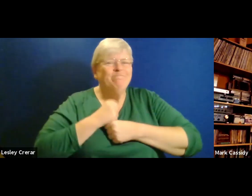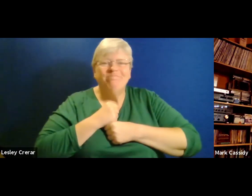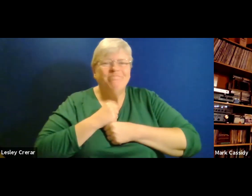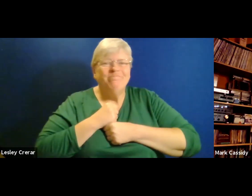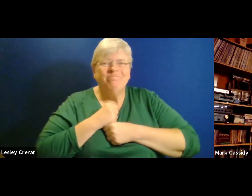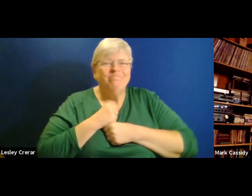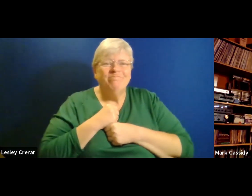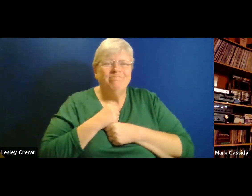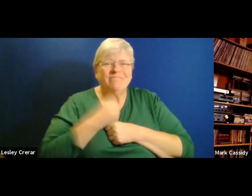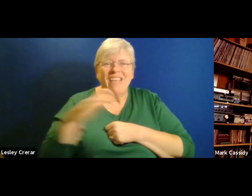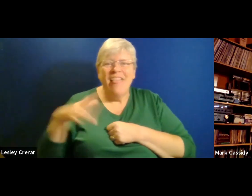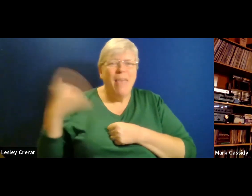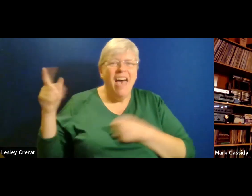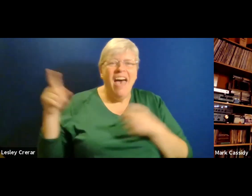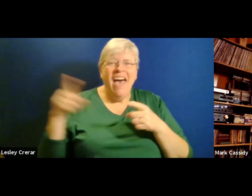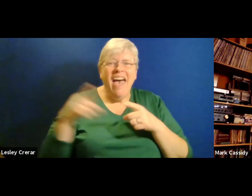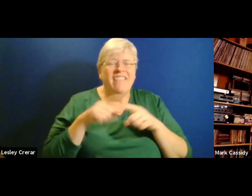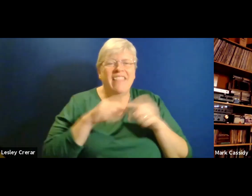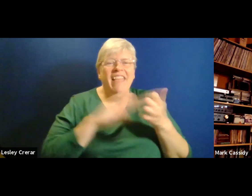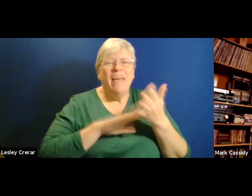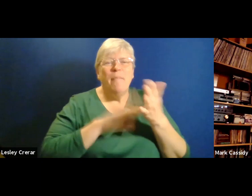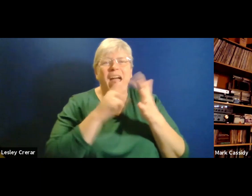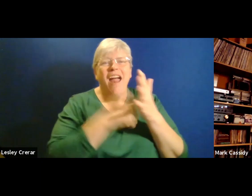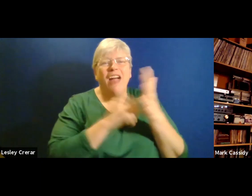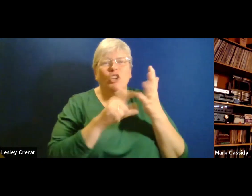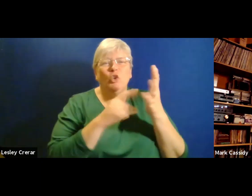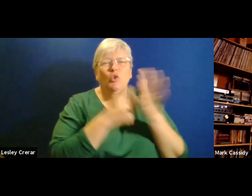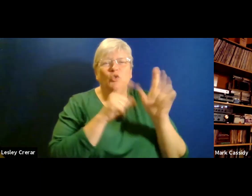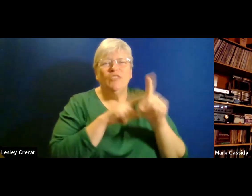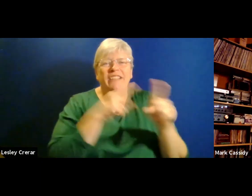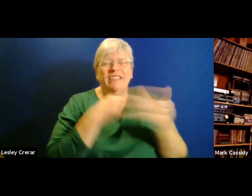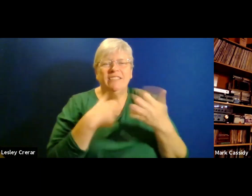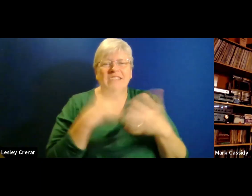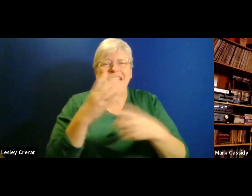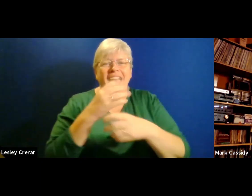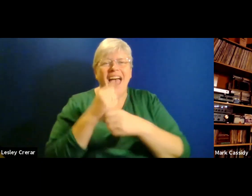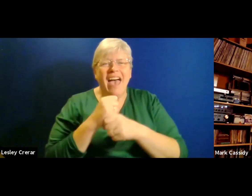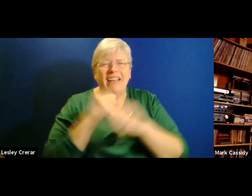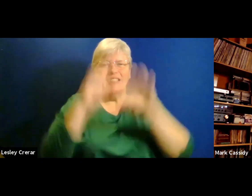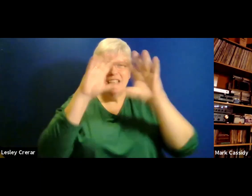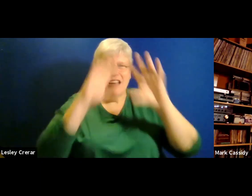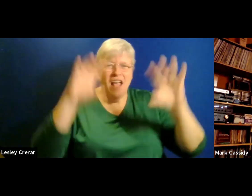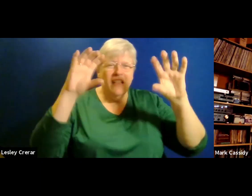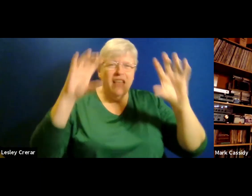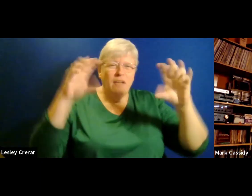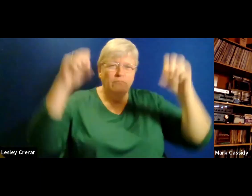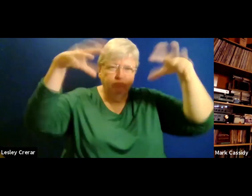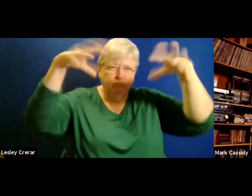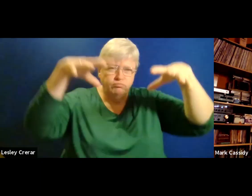Lithe as mercury, slipping fingers, it is held in brush-stroked cloud, and then let fall